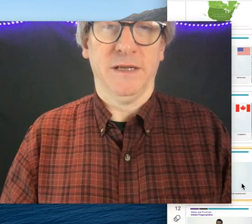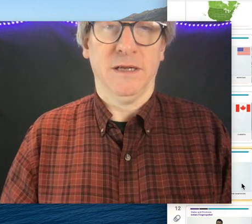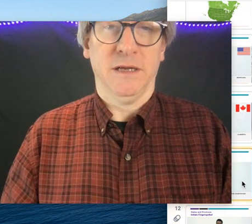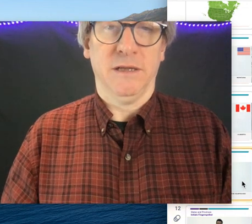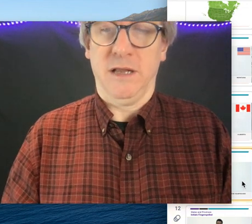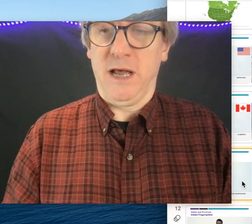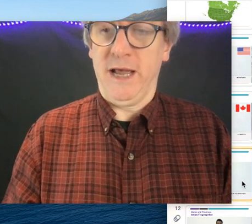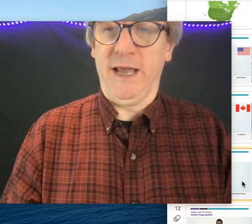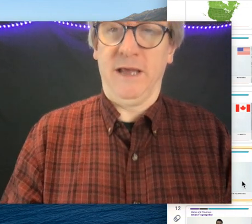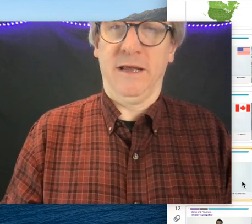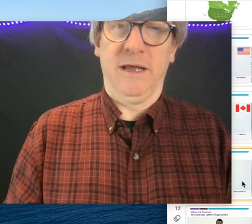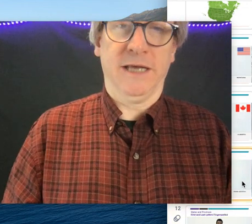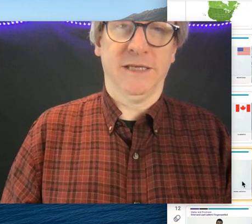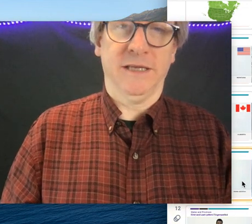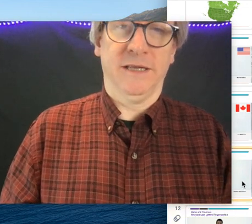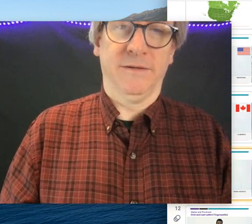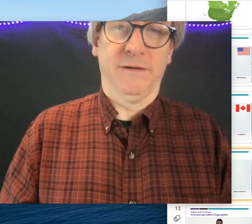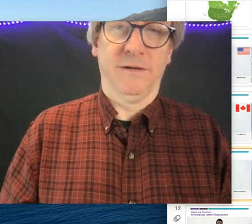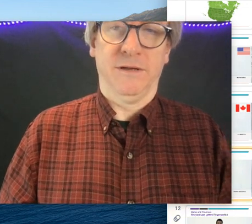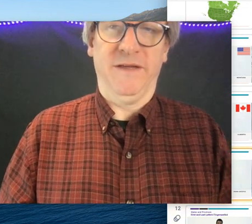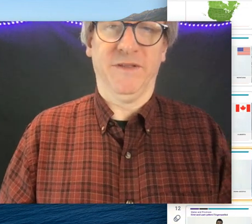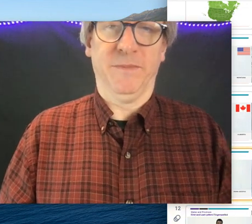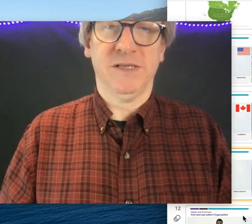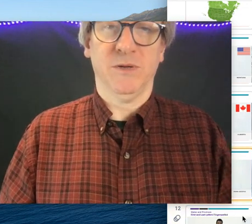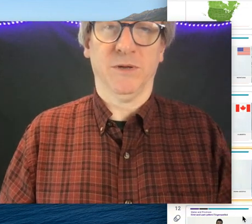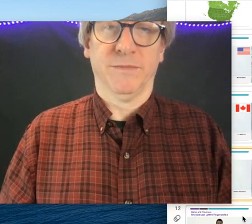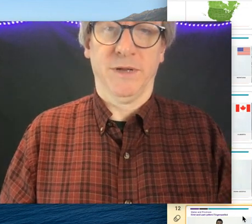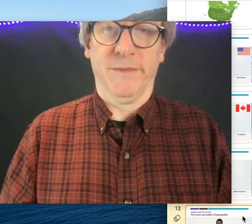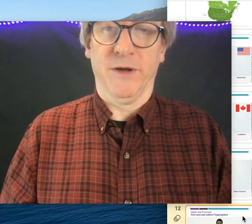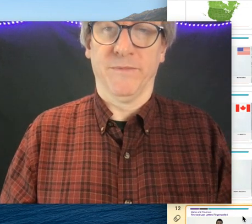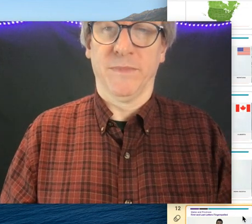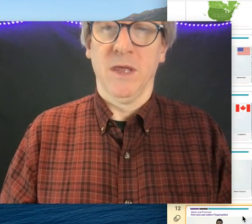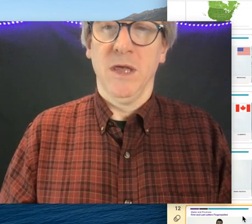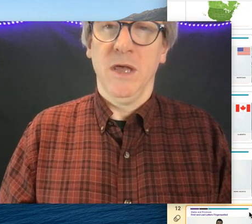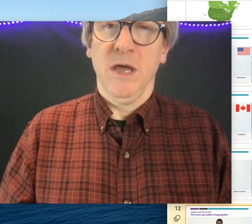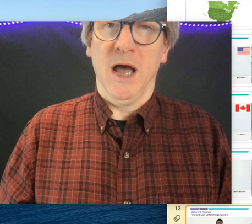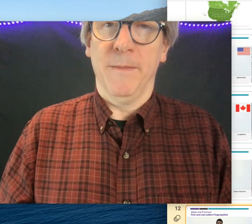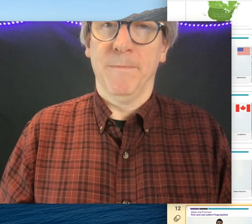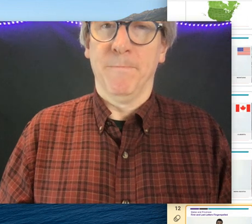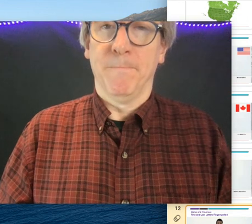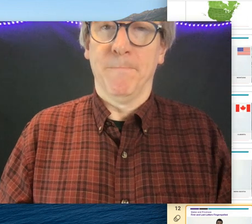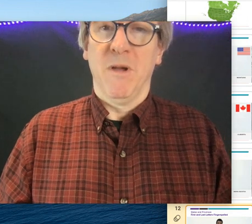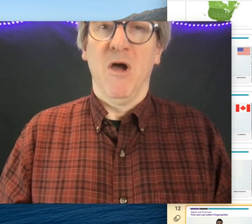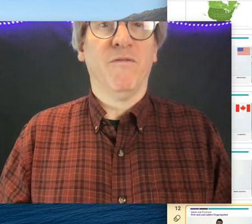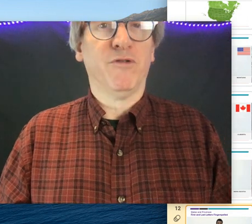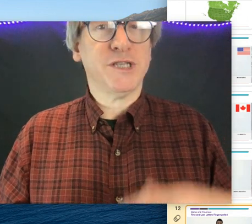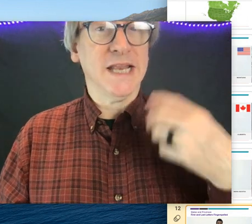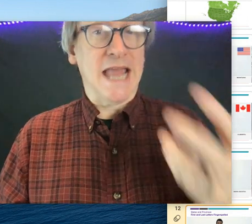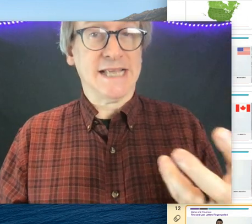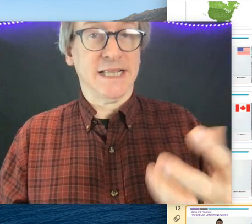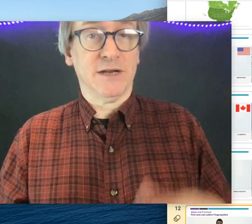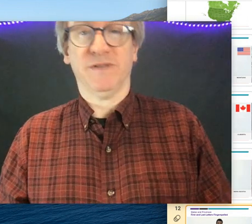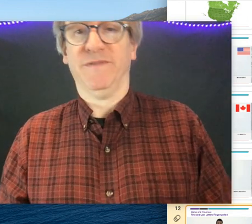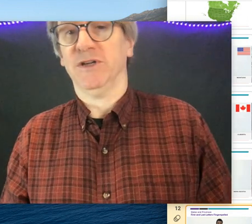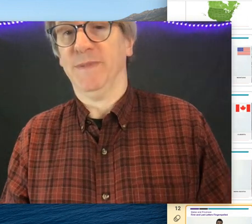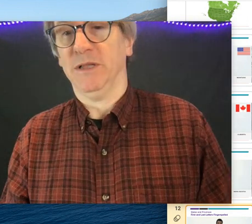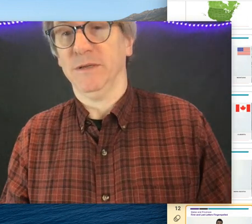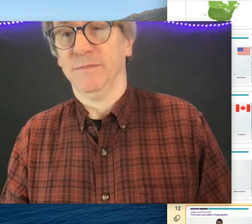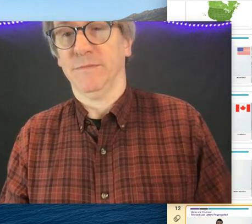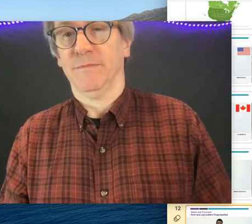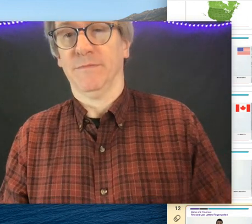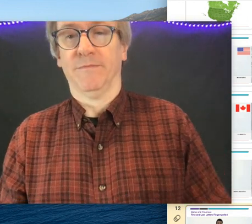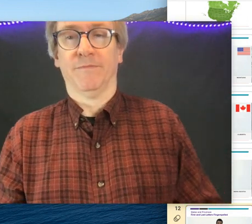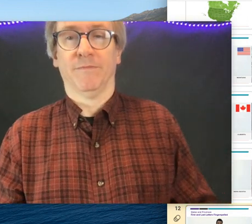abbreviations. Excellent. Left the placeholder. There we go. First and last letters